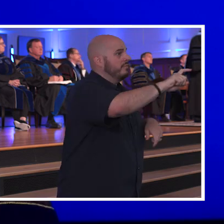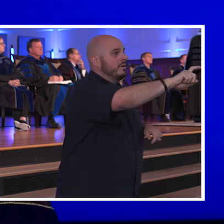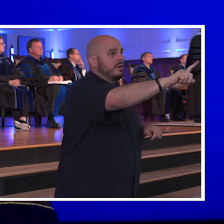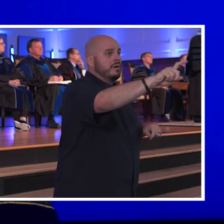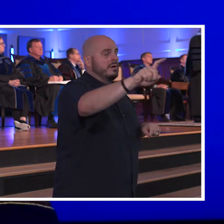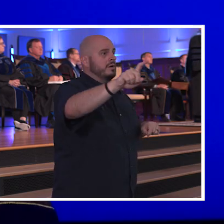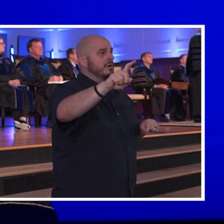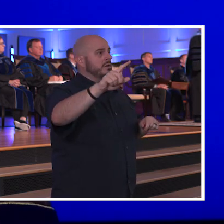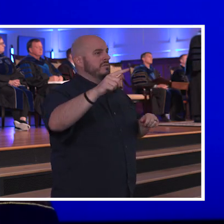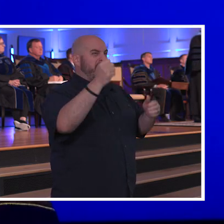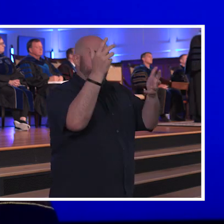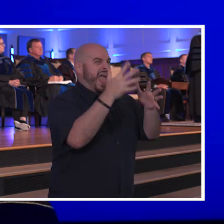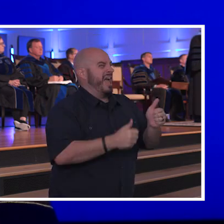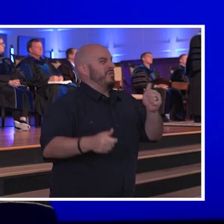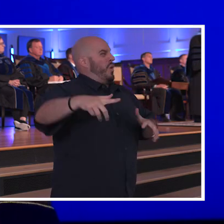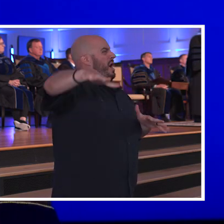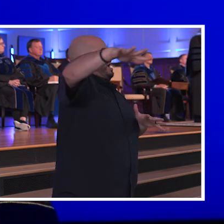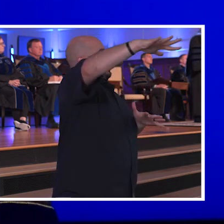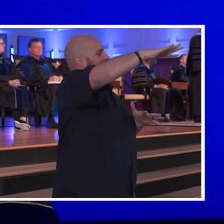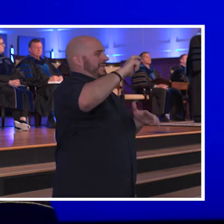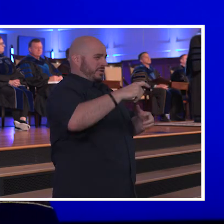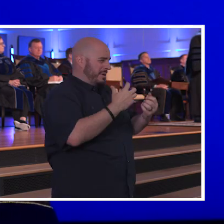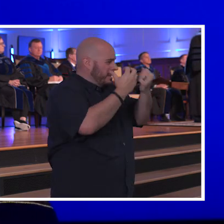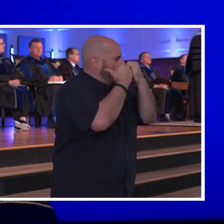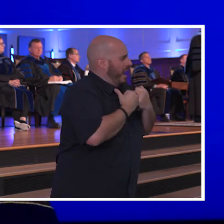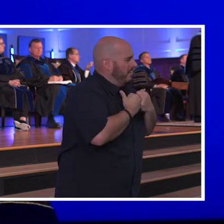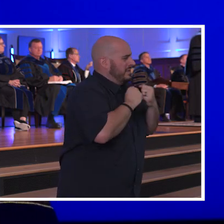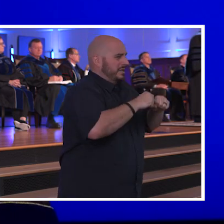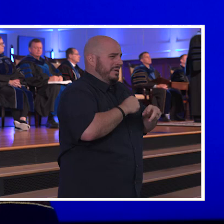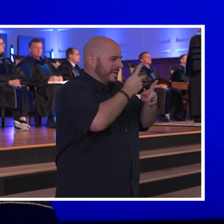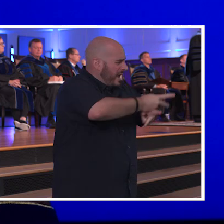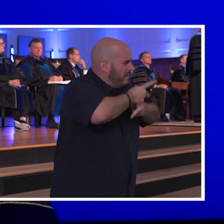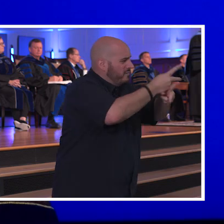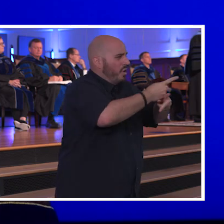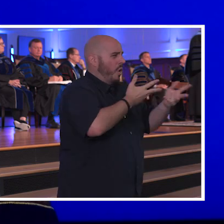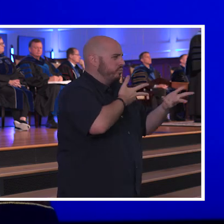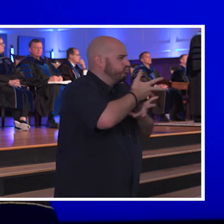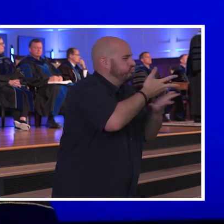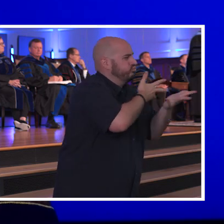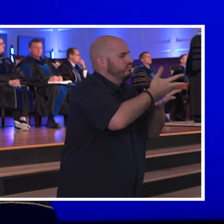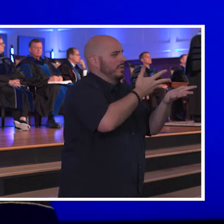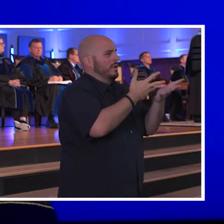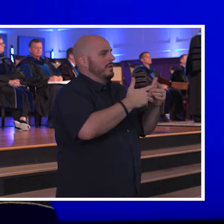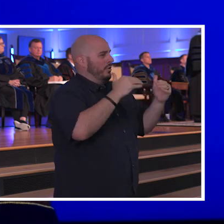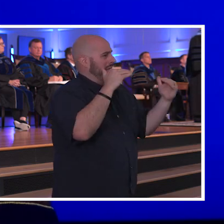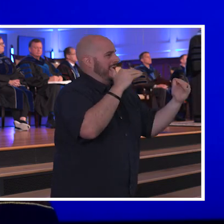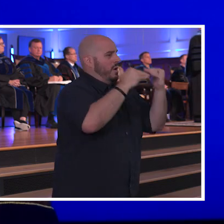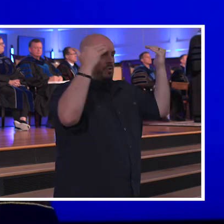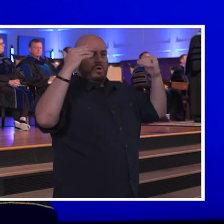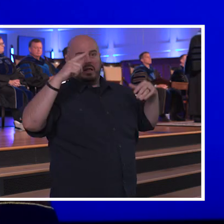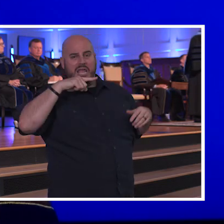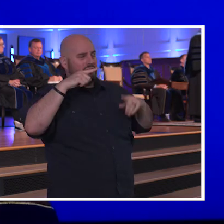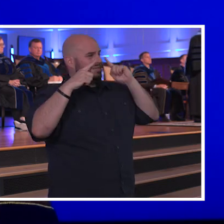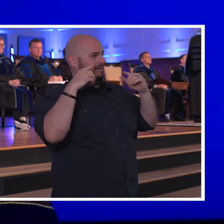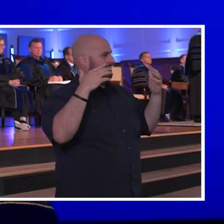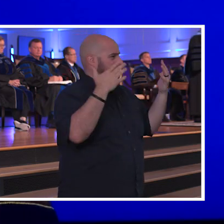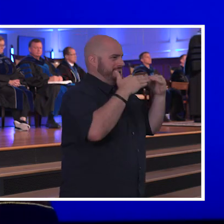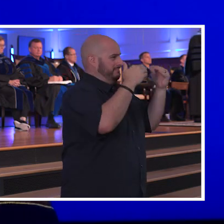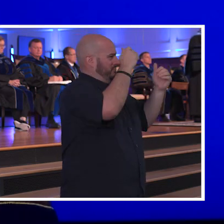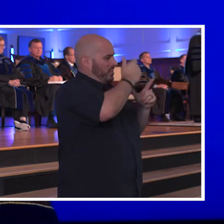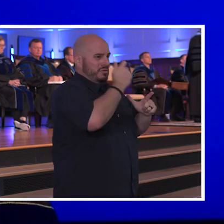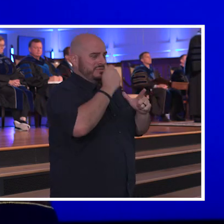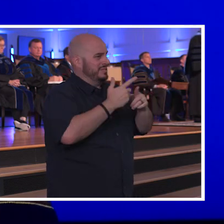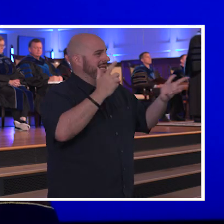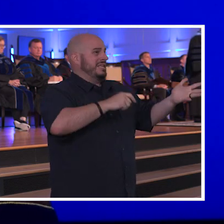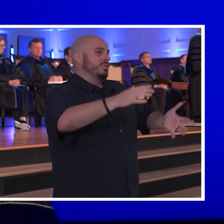loved, they need to be cared for, they need to be treated as equals to the hearing, and they need to hear the good